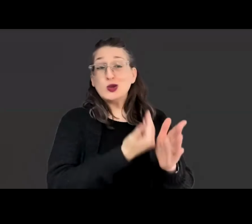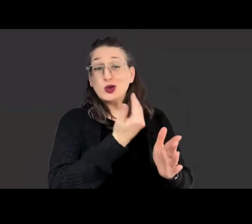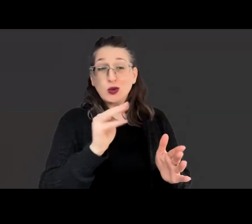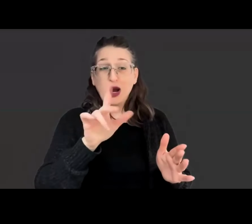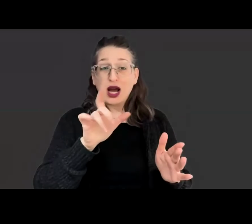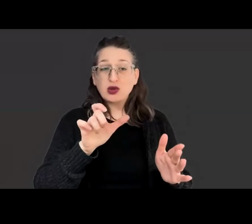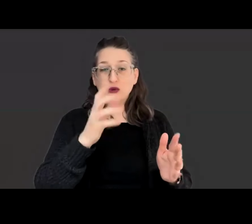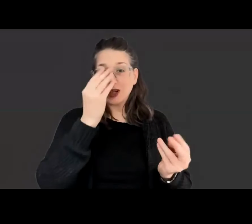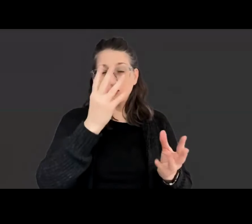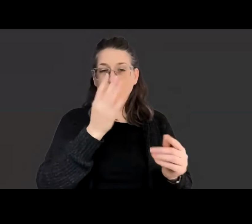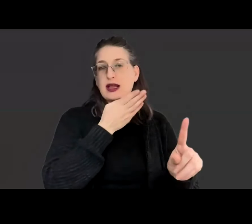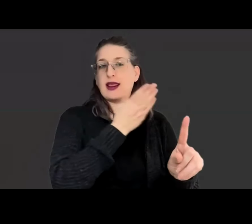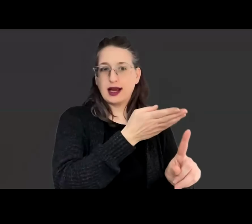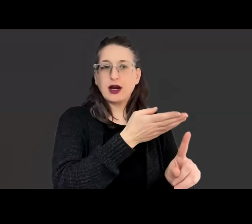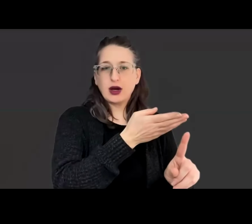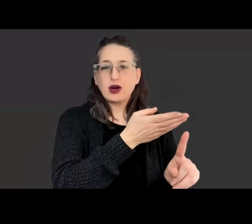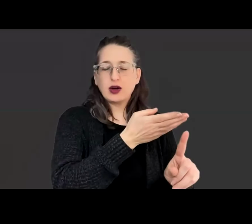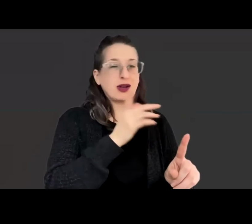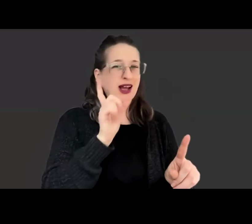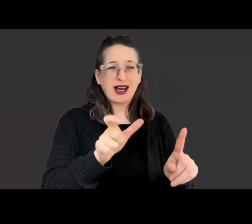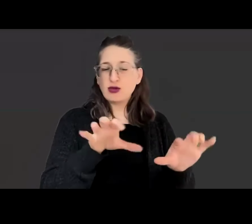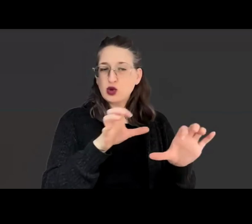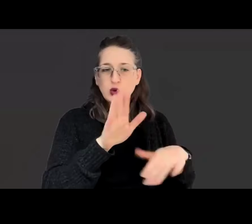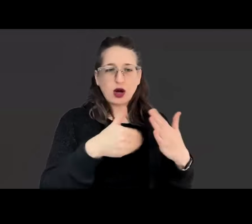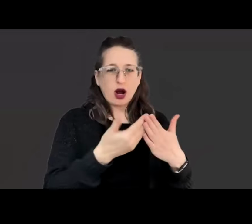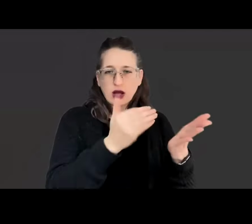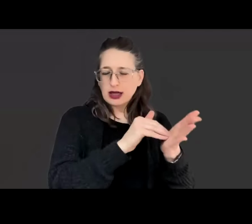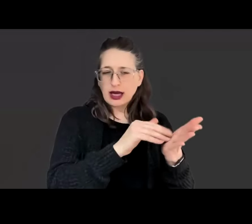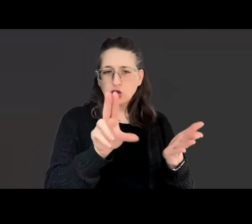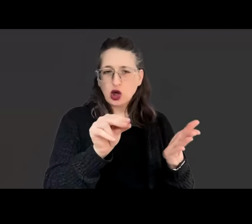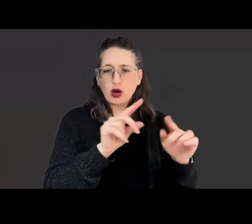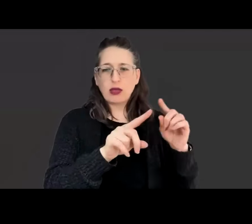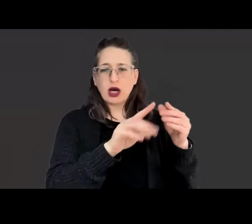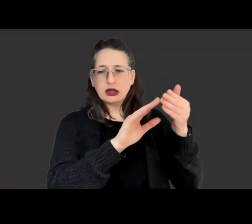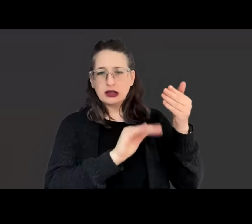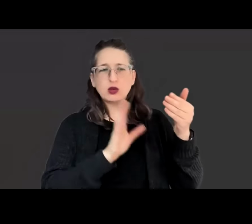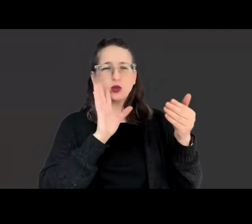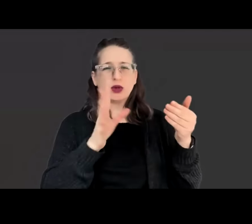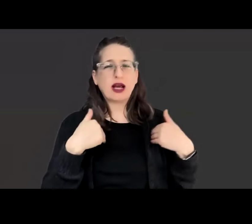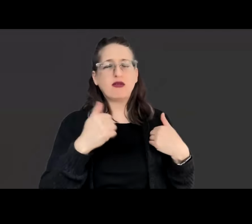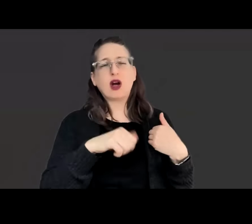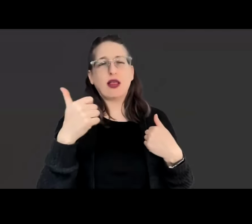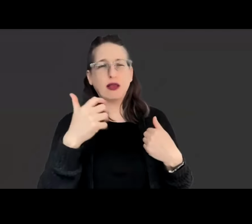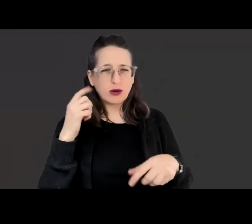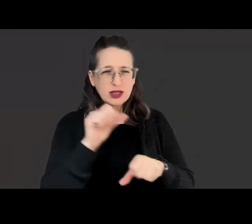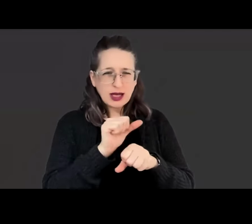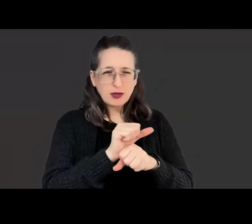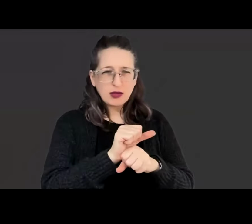but we will have some assignments that is considered maintenance, which is some videos and some articles. So that's a good